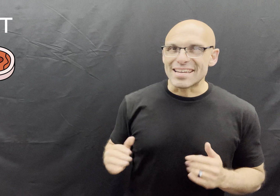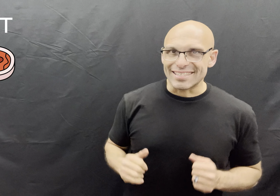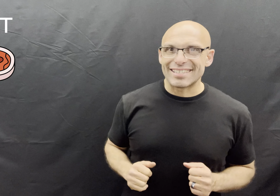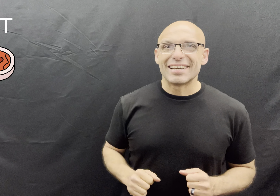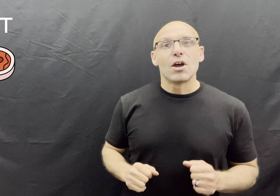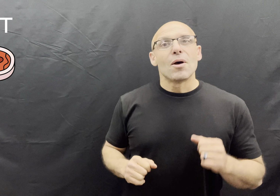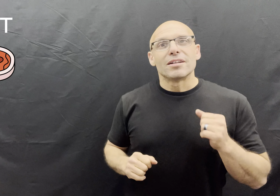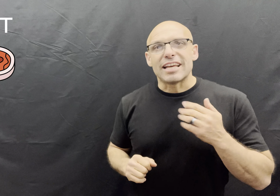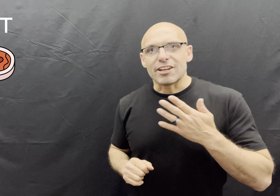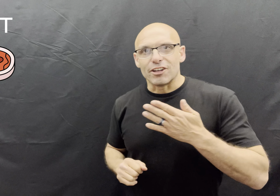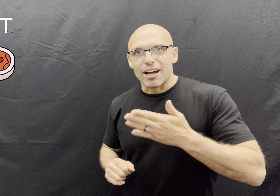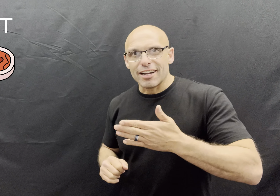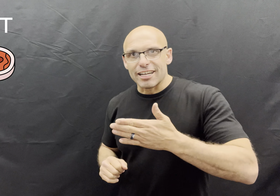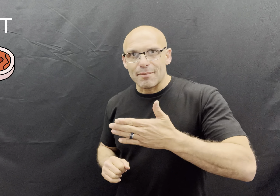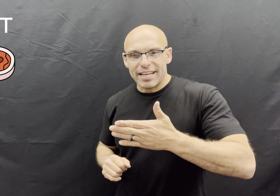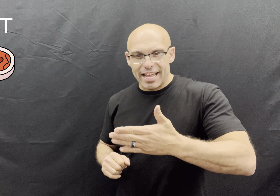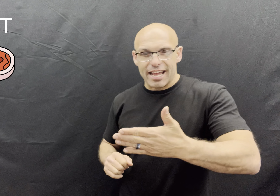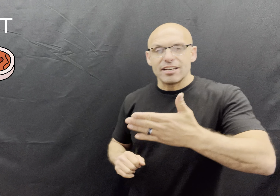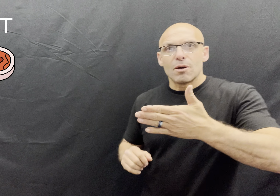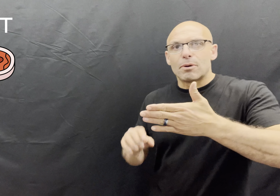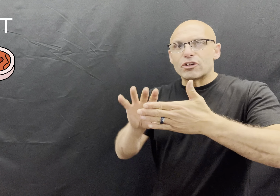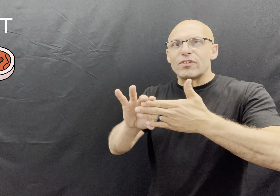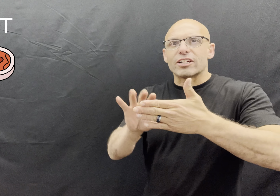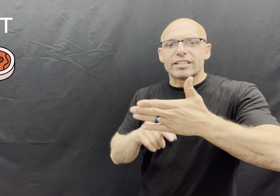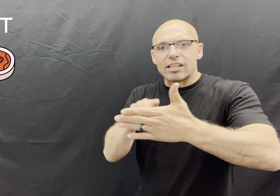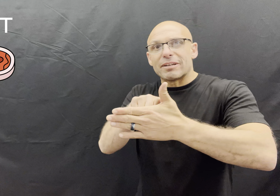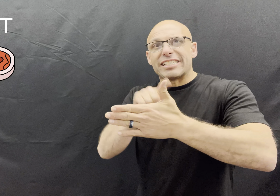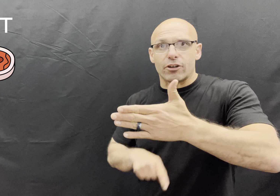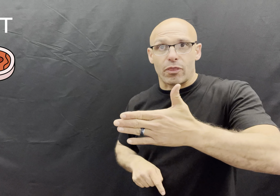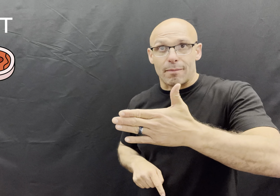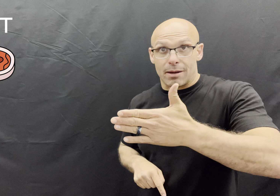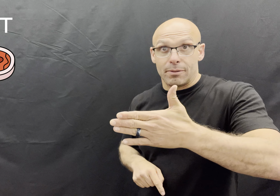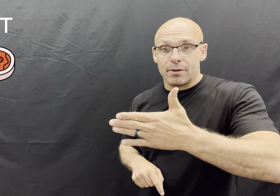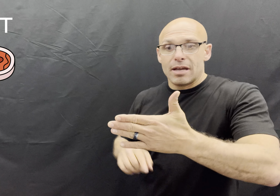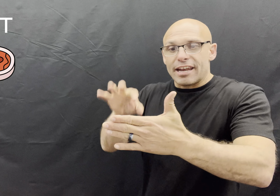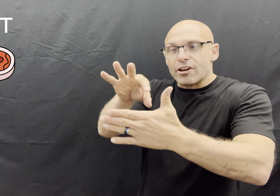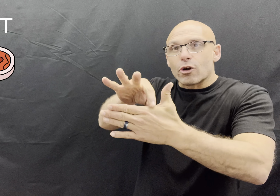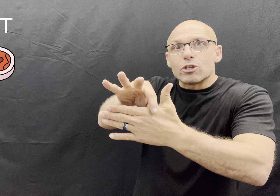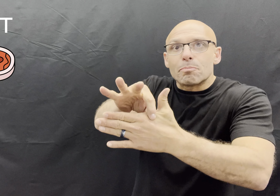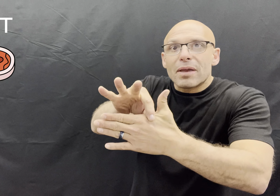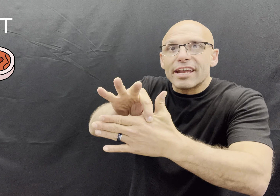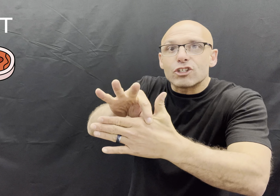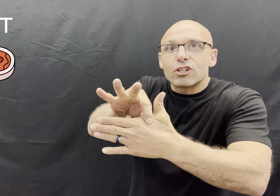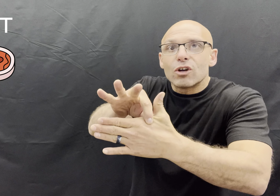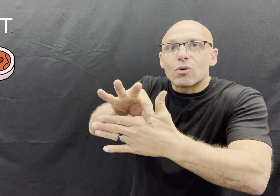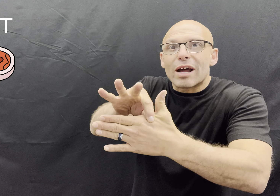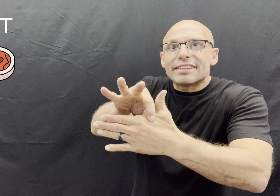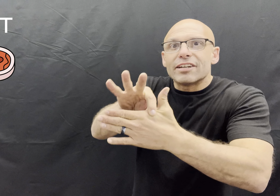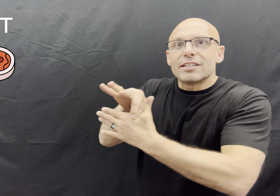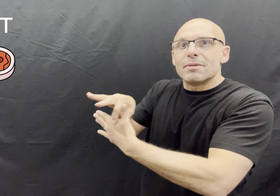Meat. Take your non-dominant hand, put your fingers together but stick your thumb up. And then you're going to pinch right there in the